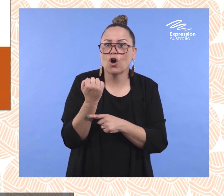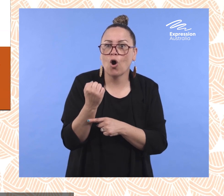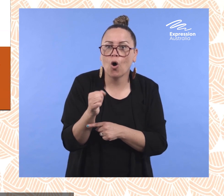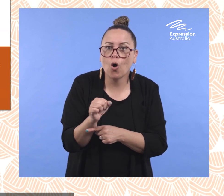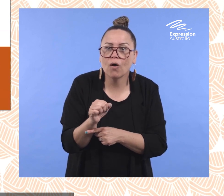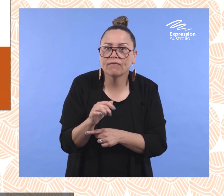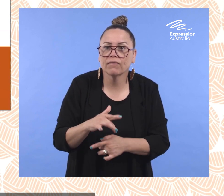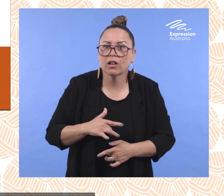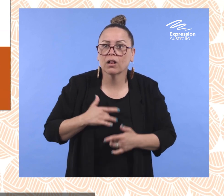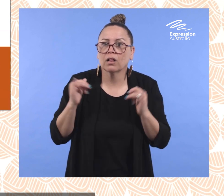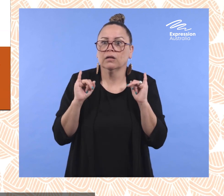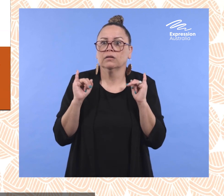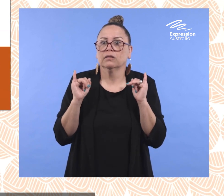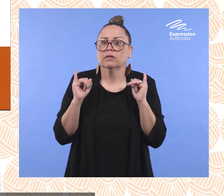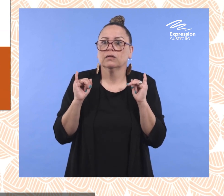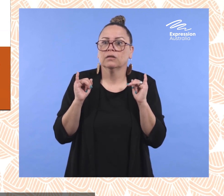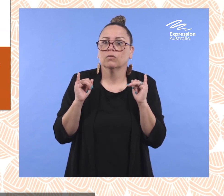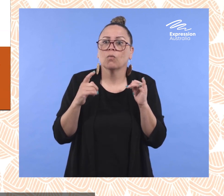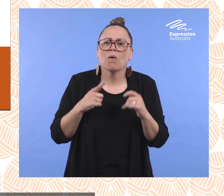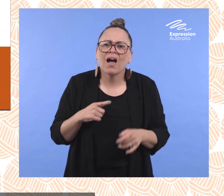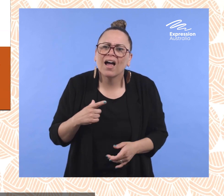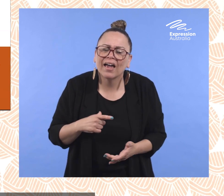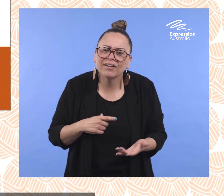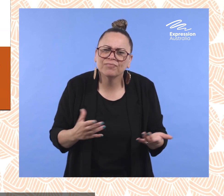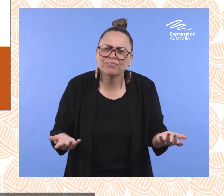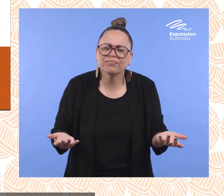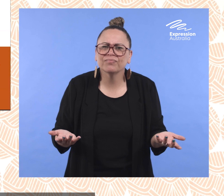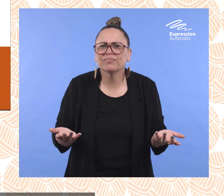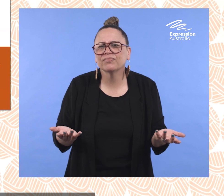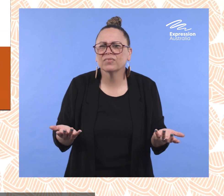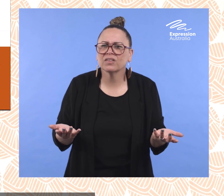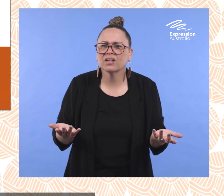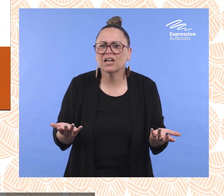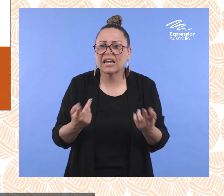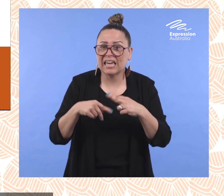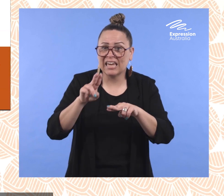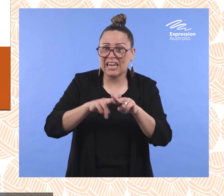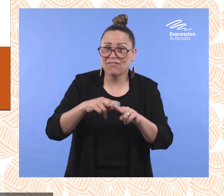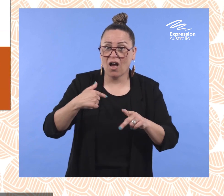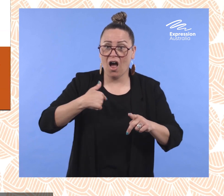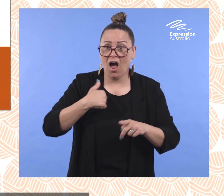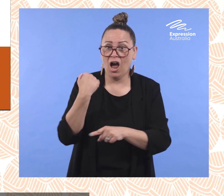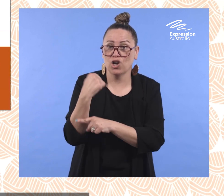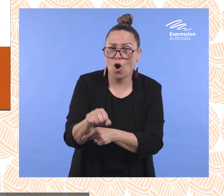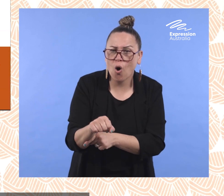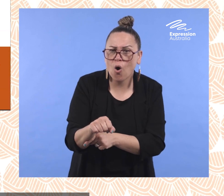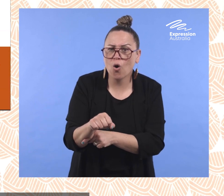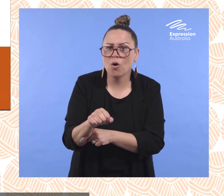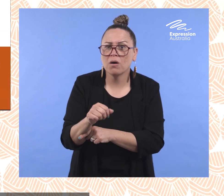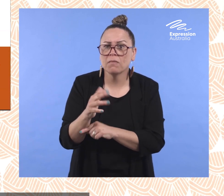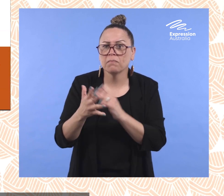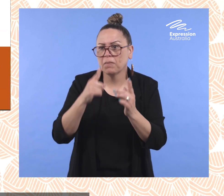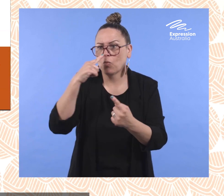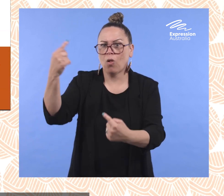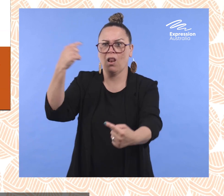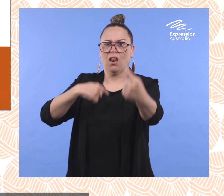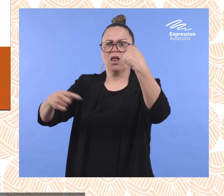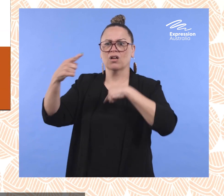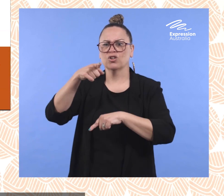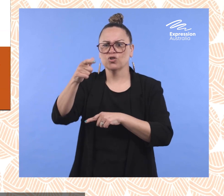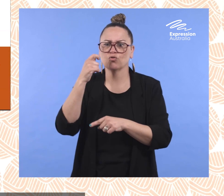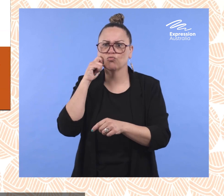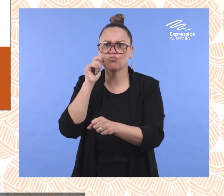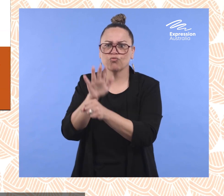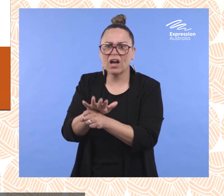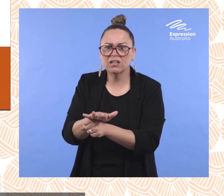were voting, because they were accused of being concerned, worried about being accused of being racist.